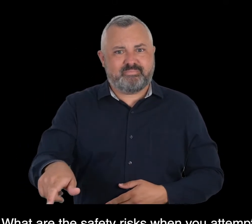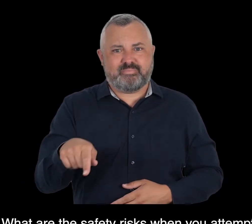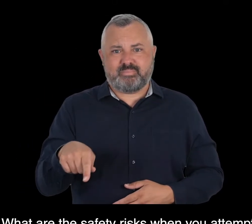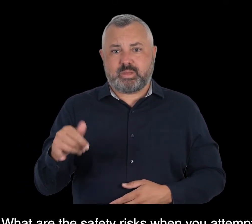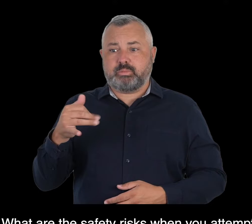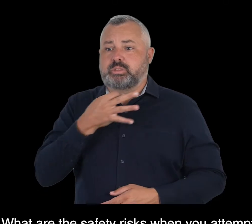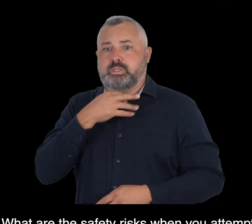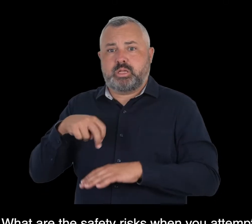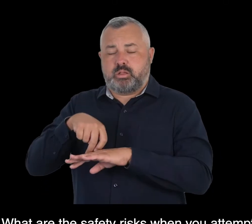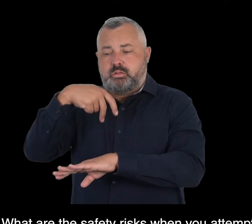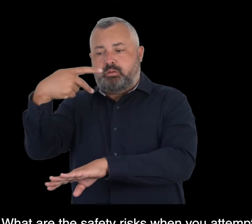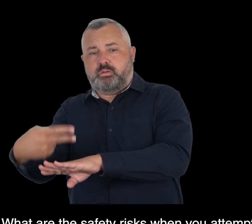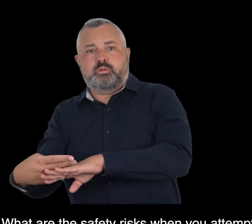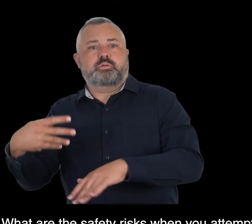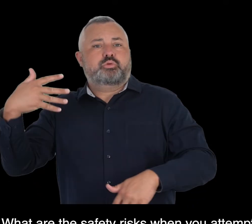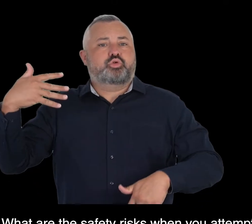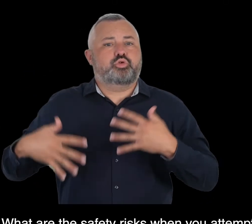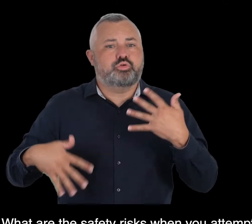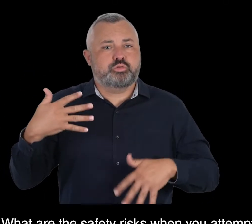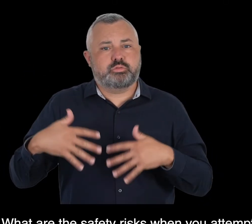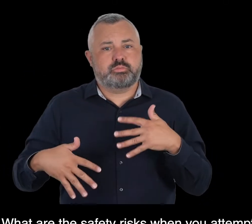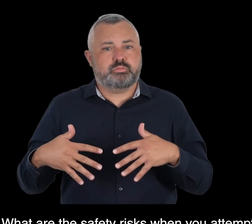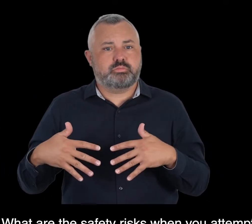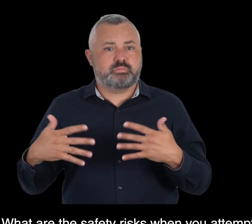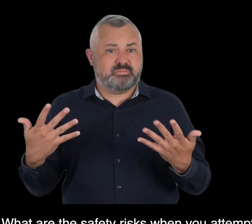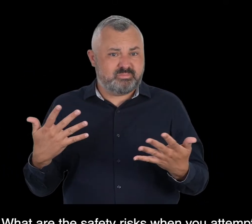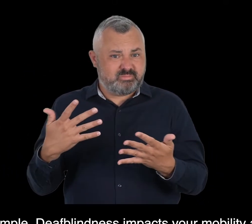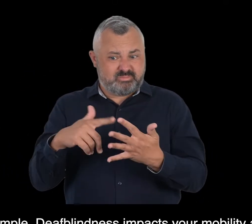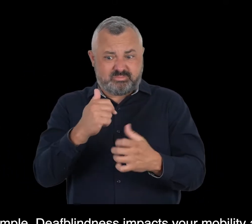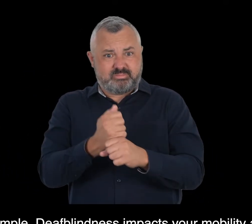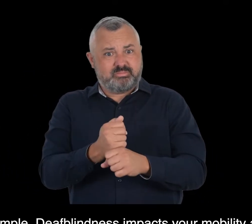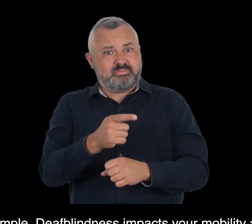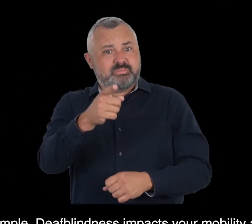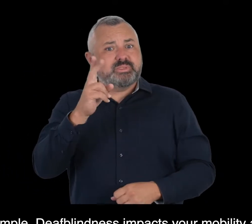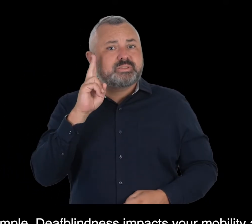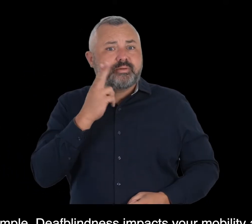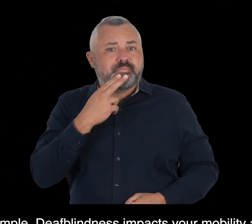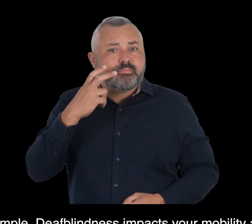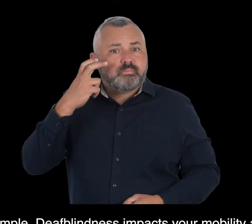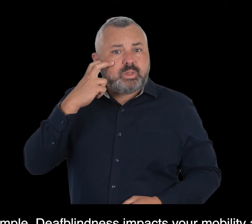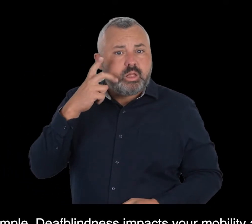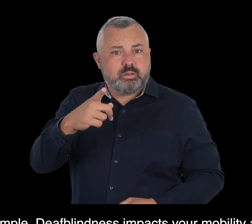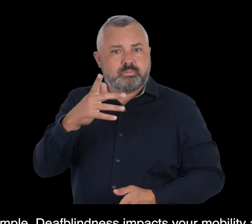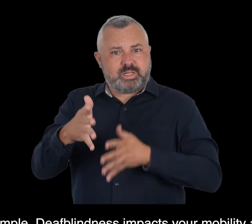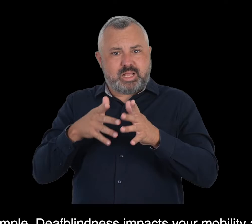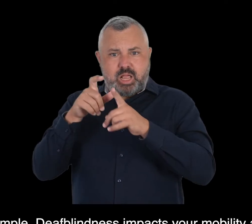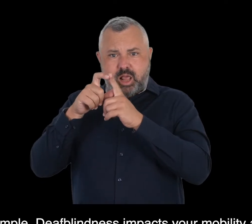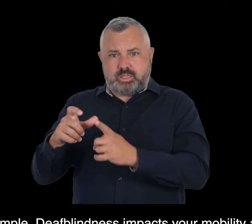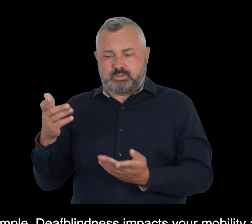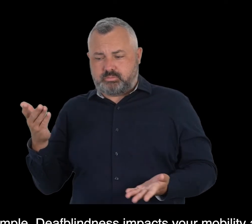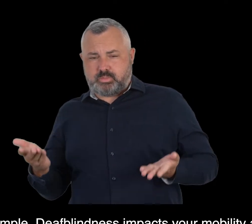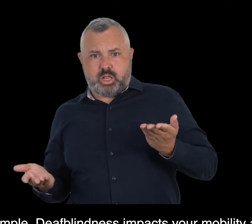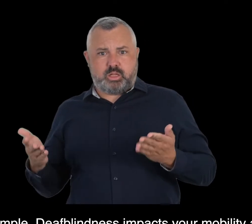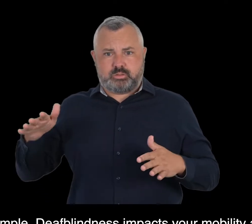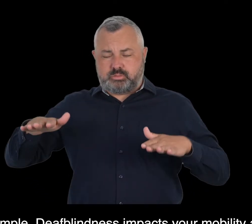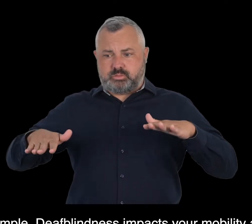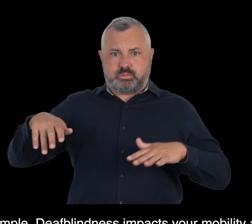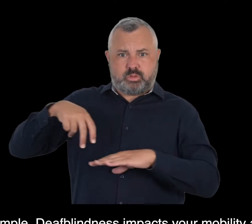Risk. What are the safety risks when you attempt to navigate the path? Are you at risk of injury from